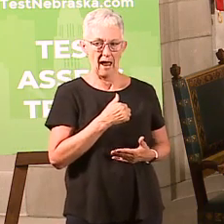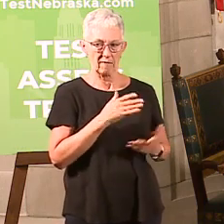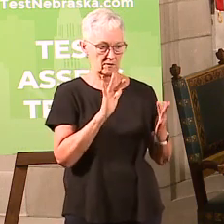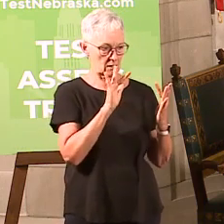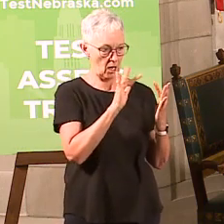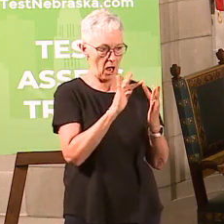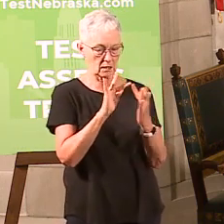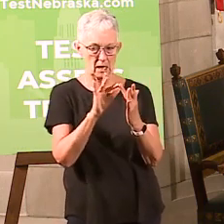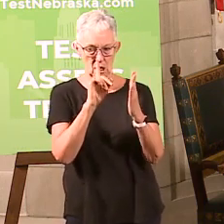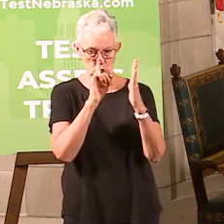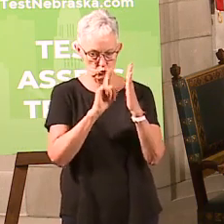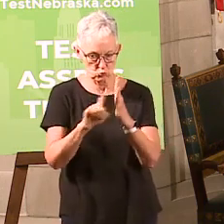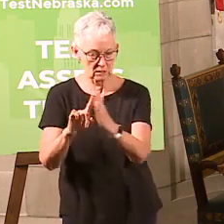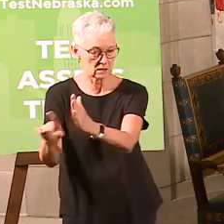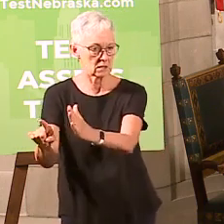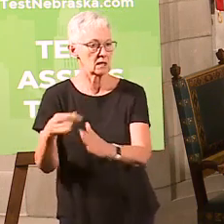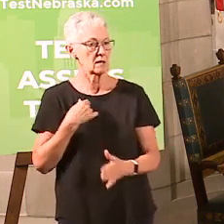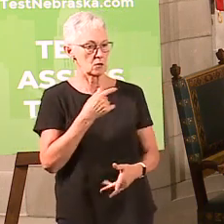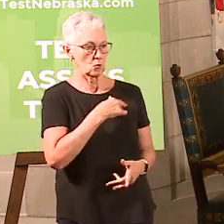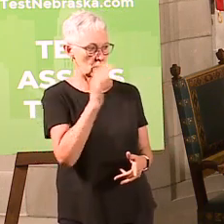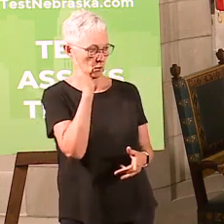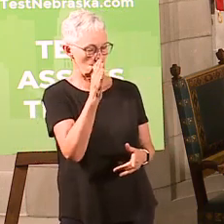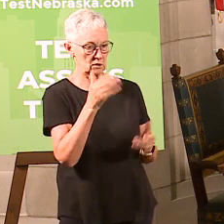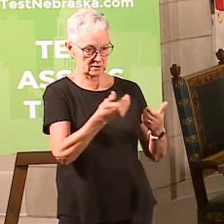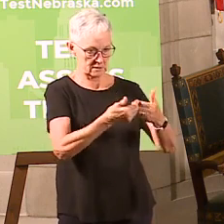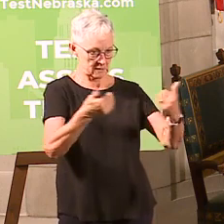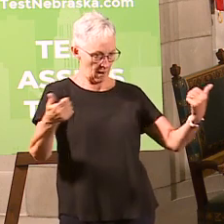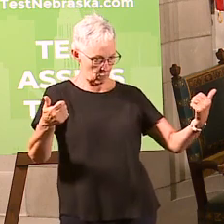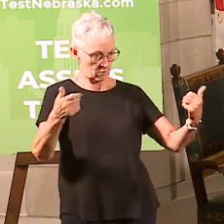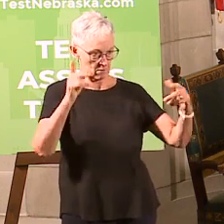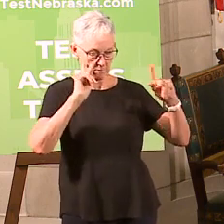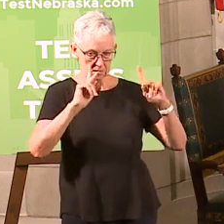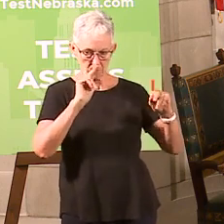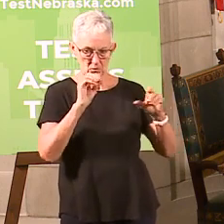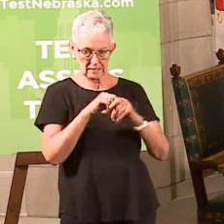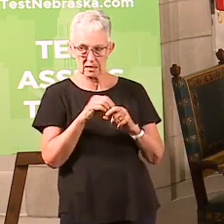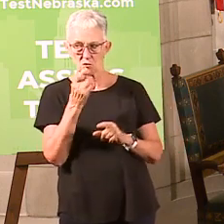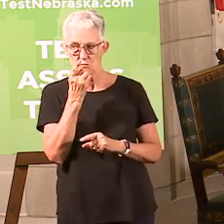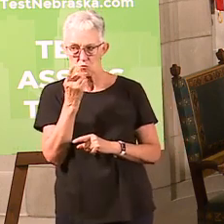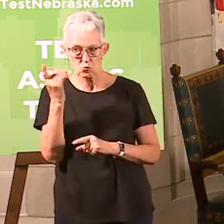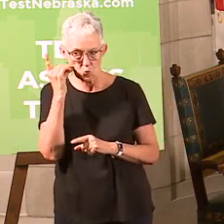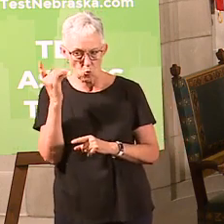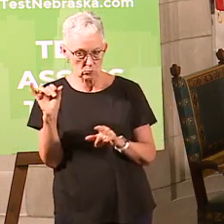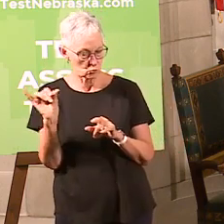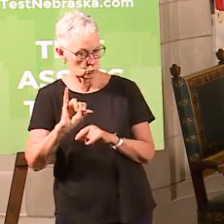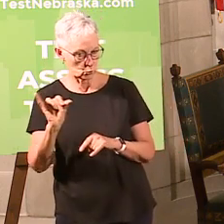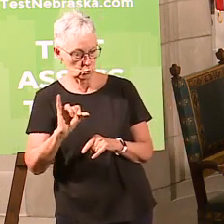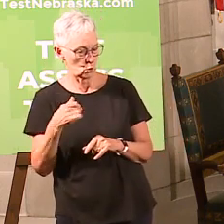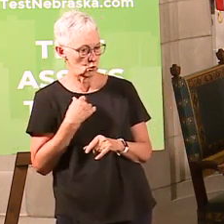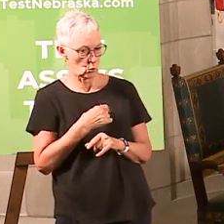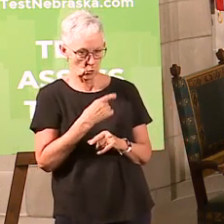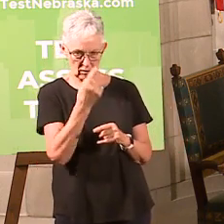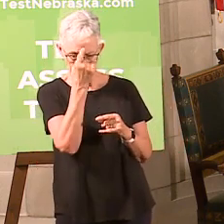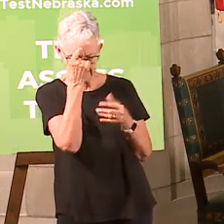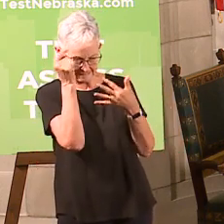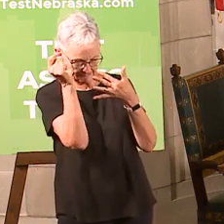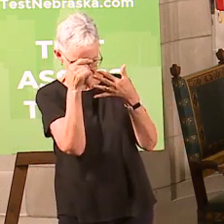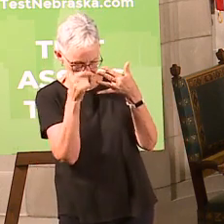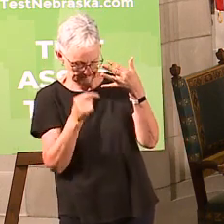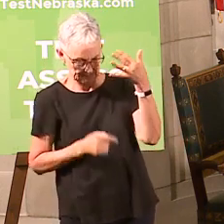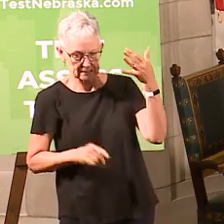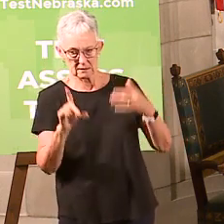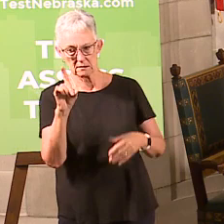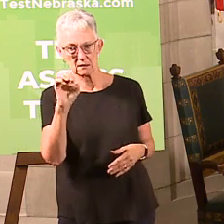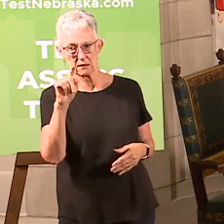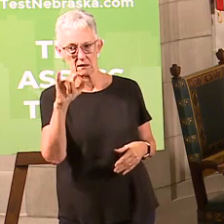the distancing or the spacing that we'll have even in our dormitories. So we are thinking through every detail to make sure that our campus is as safe